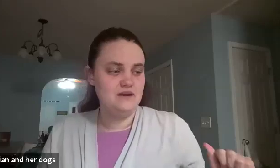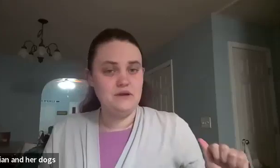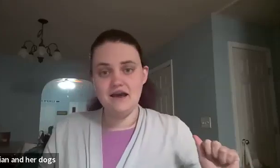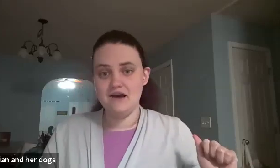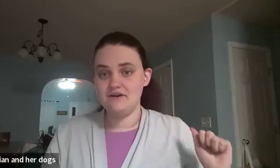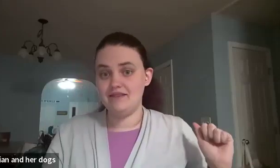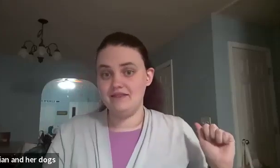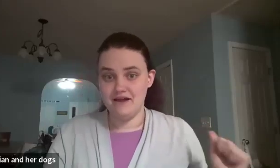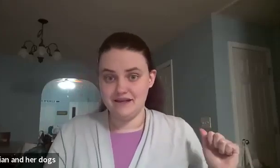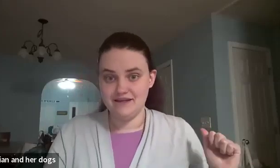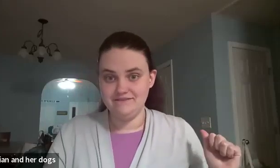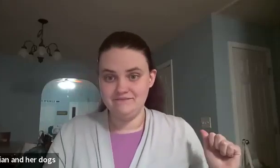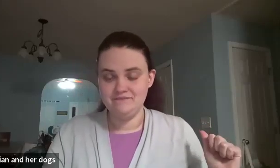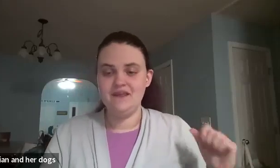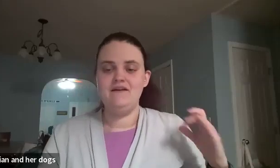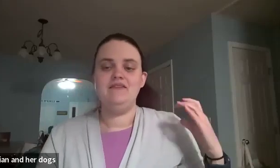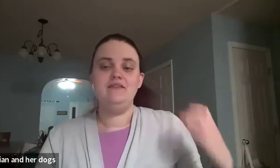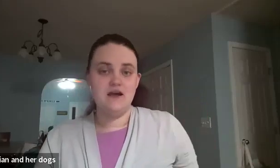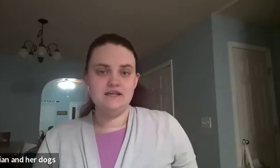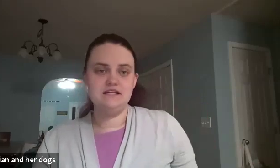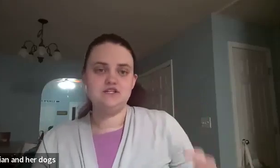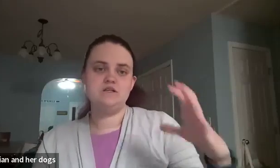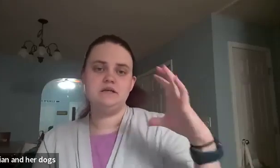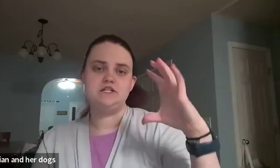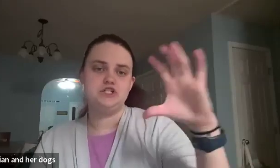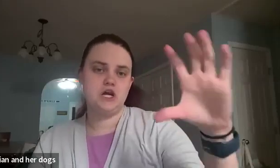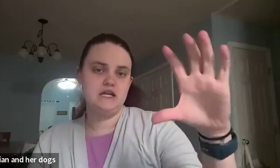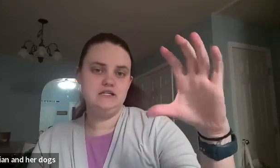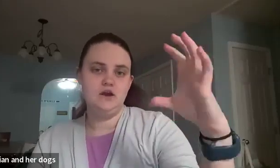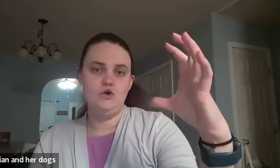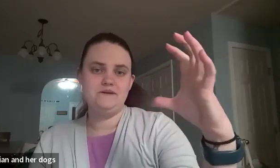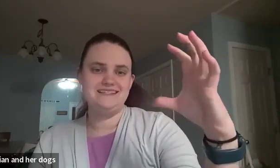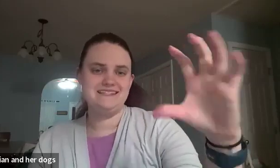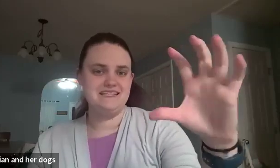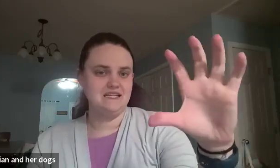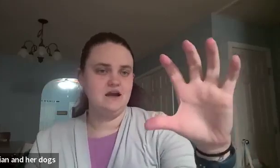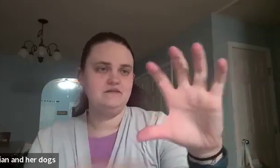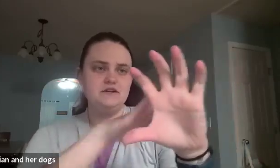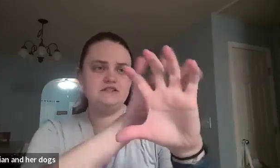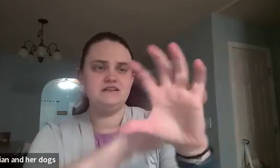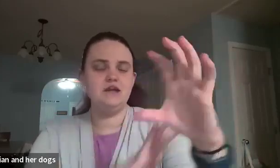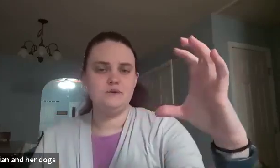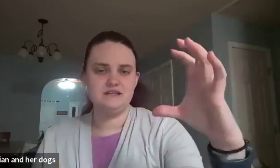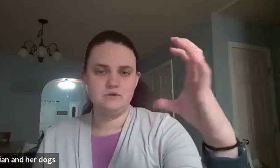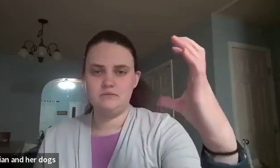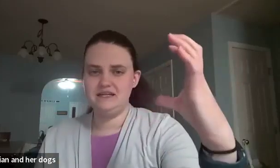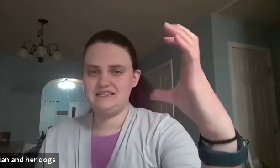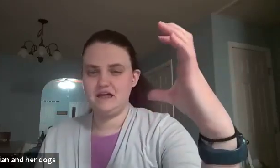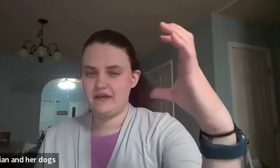Then we have lion. Lion is going to be a giant open C, kind of finger slightly open as well, but it is like